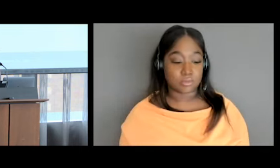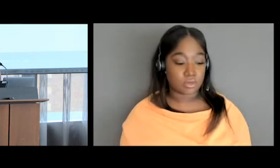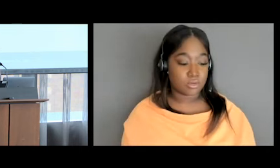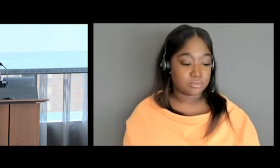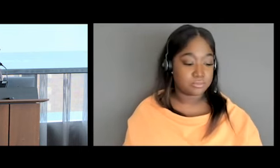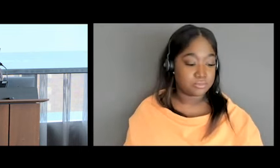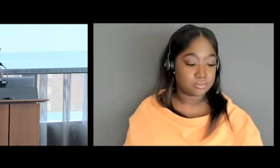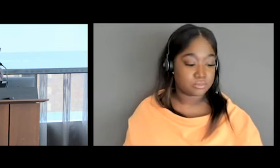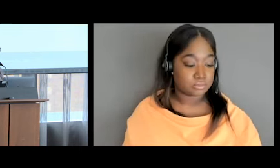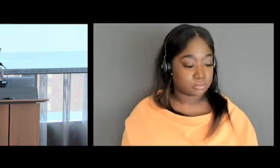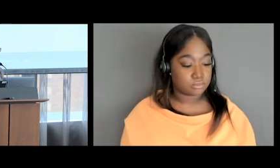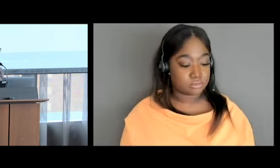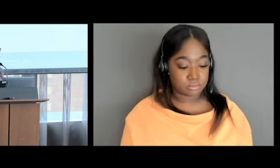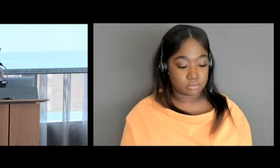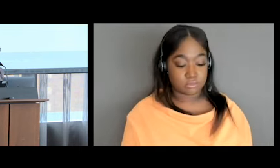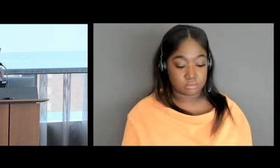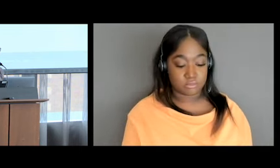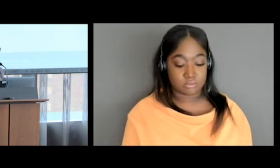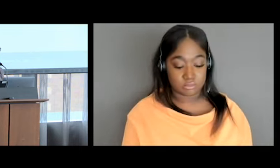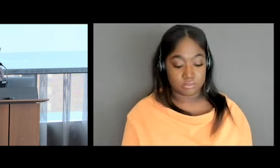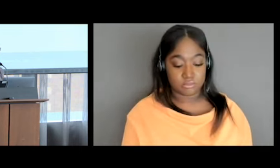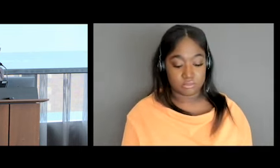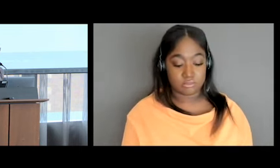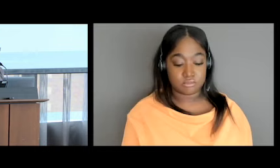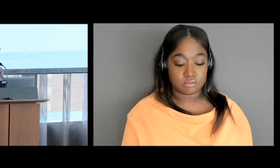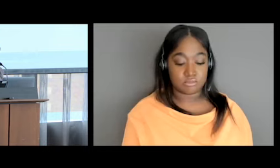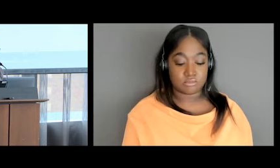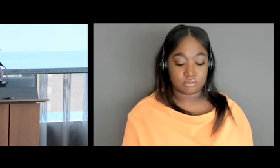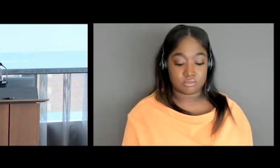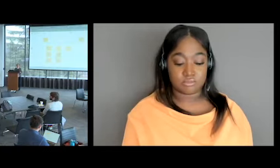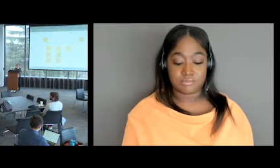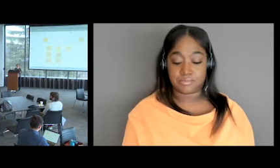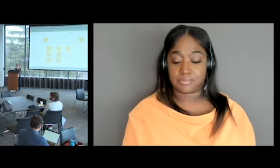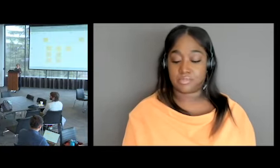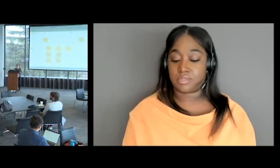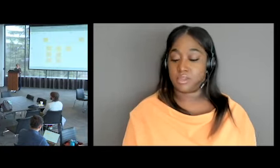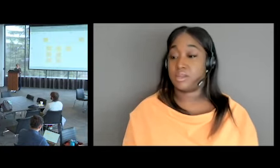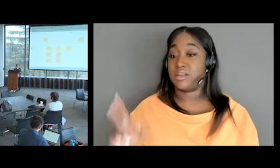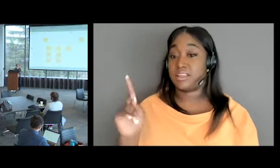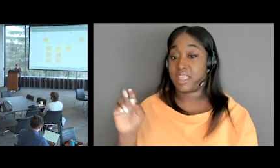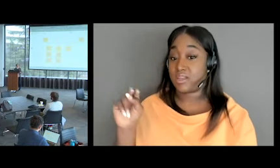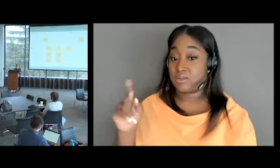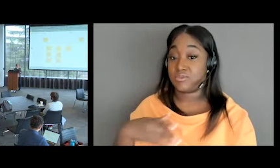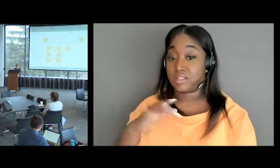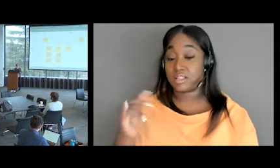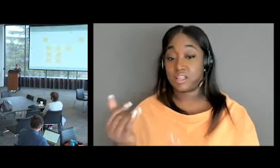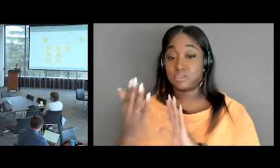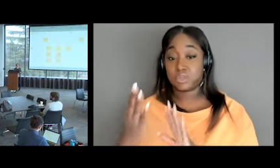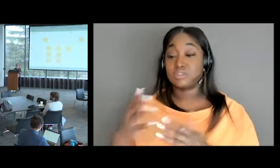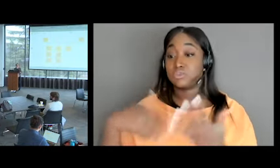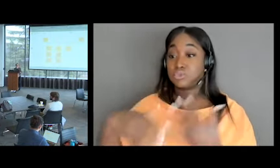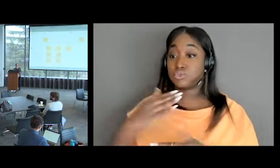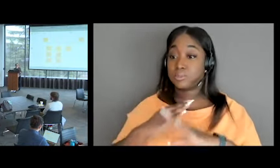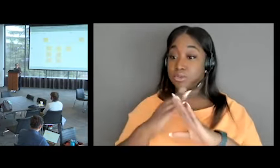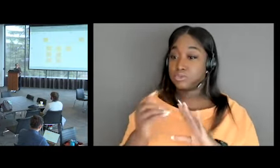addresses the social barriers that you brought up earlier? Yes, cool. Thanks, Anna.